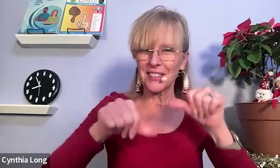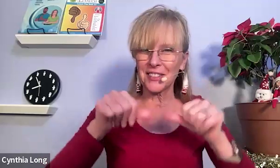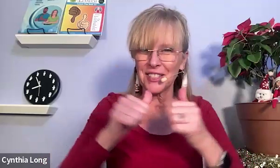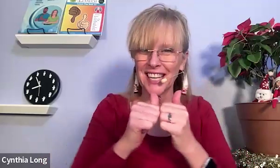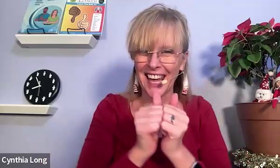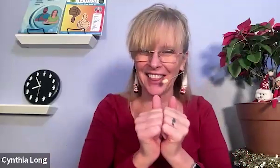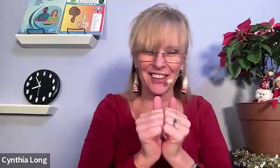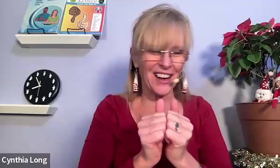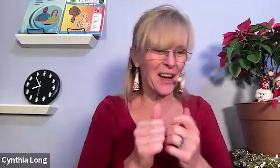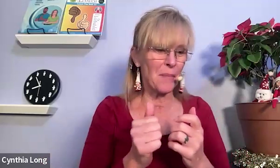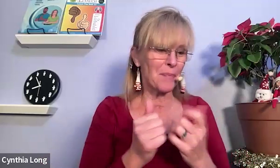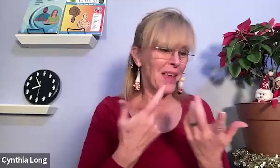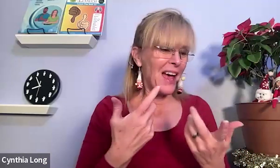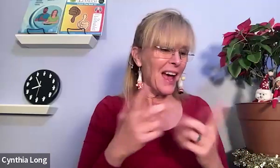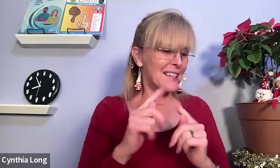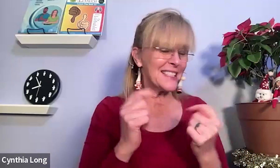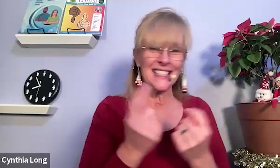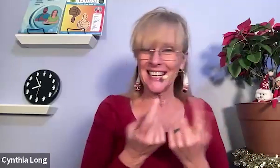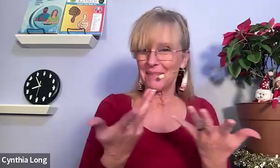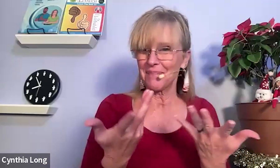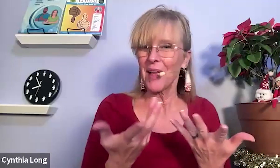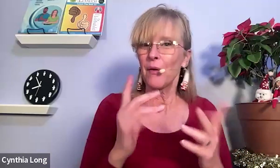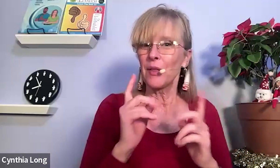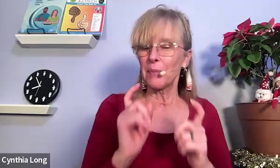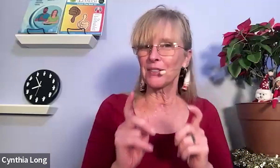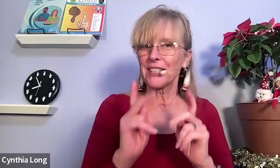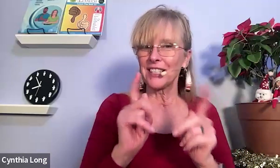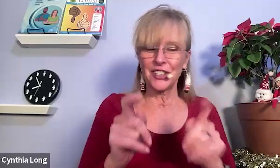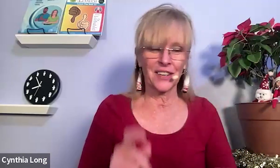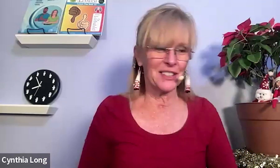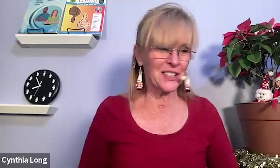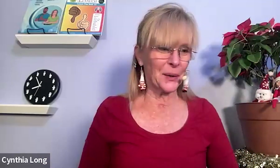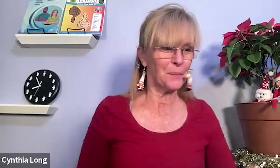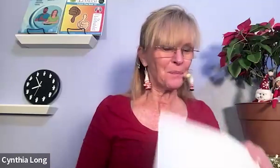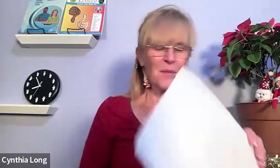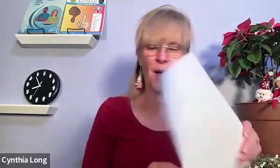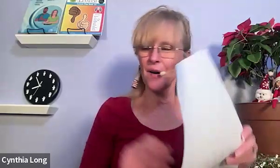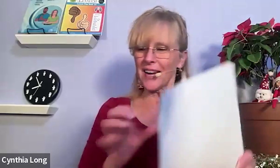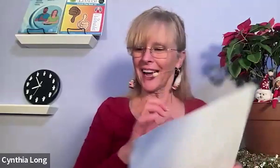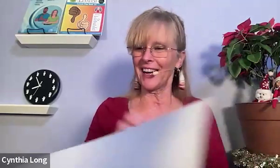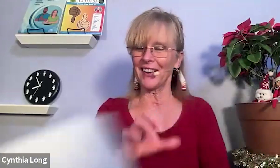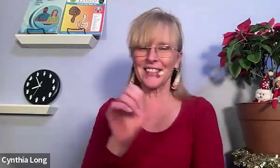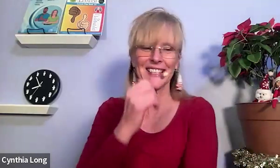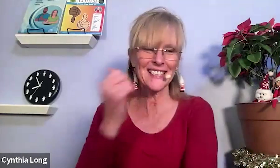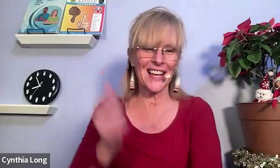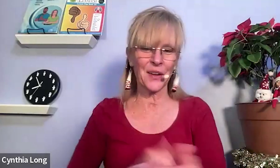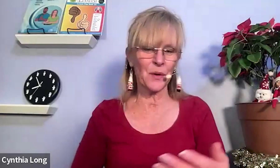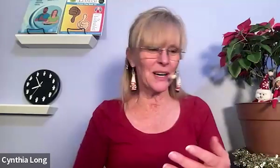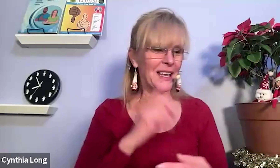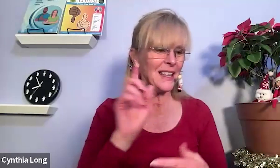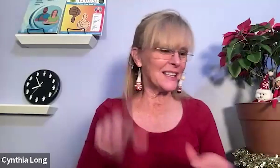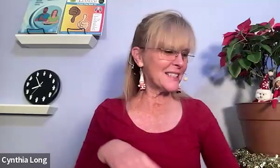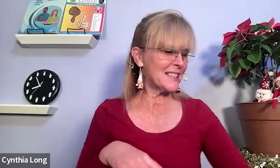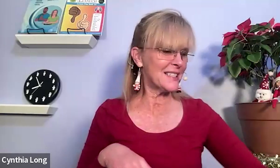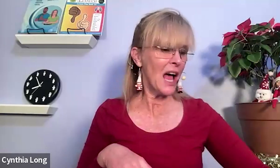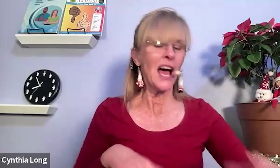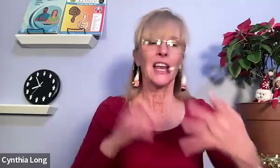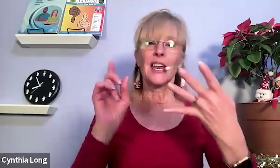puzzle together as a team with the person that you give it to. Okay, here is another one. This is